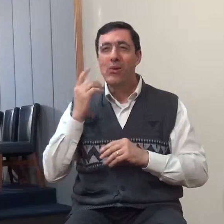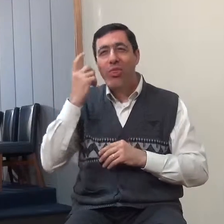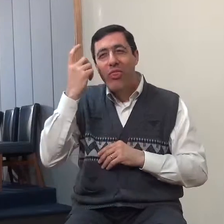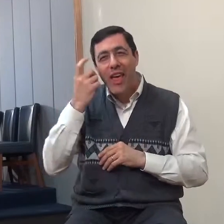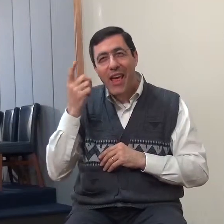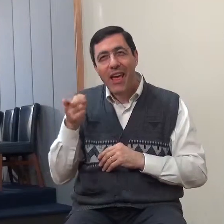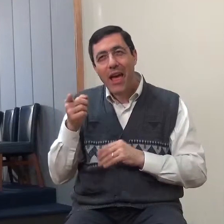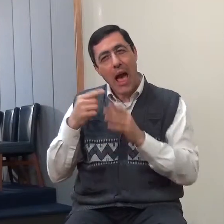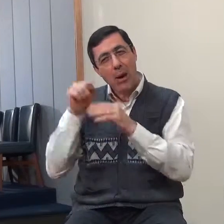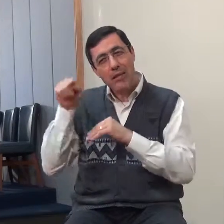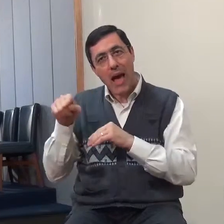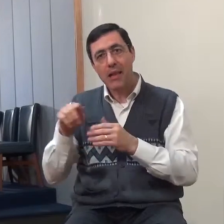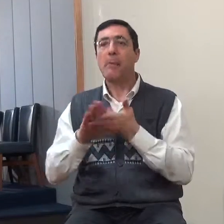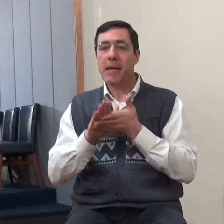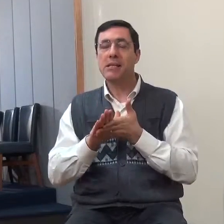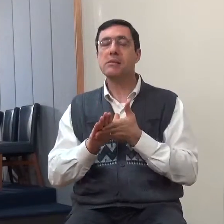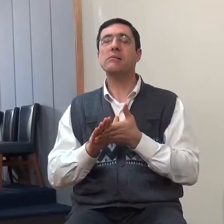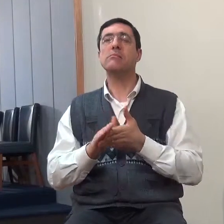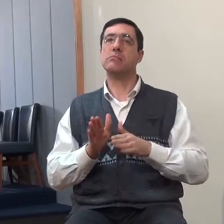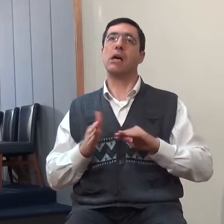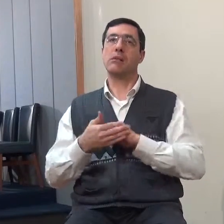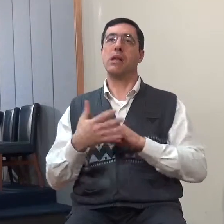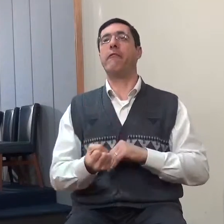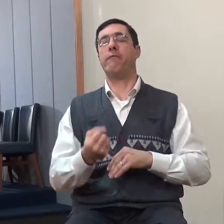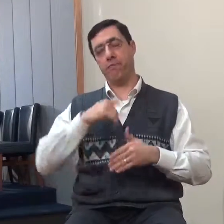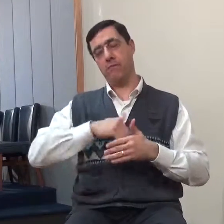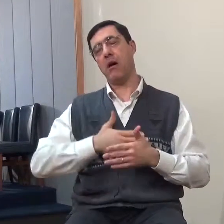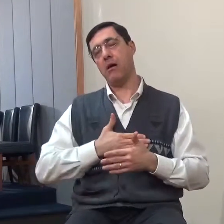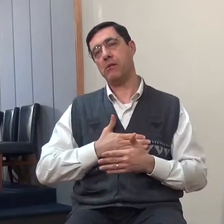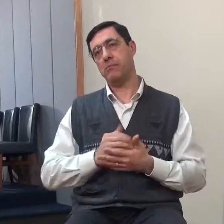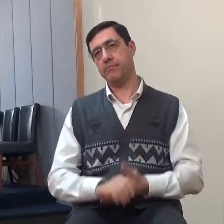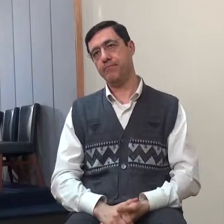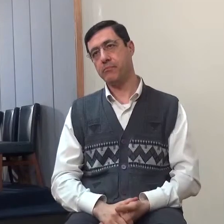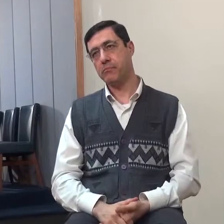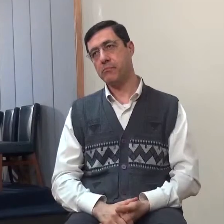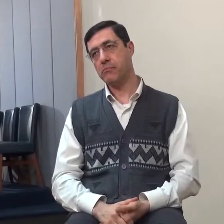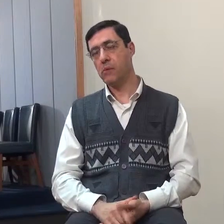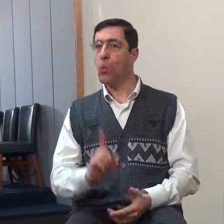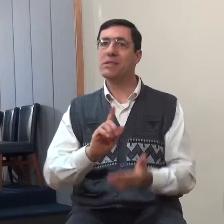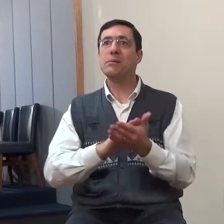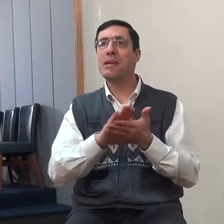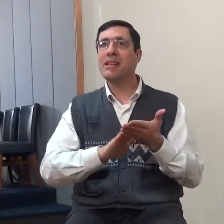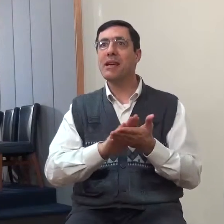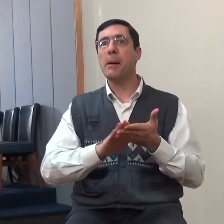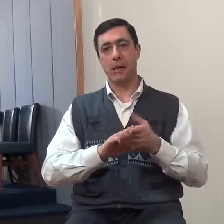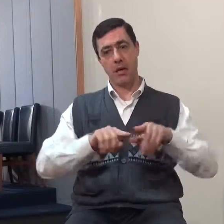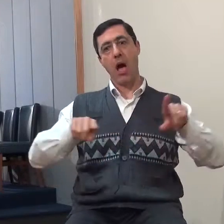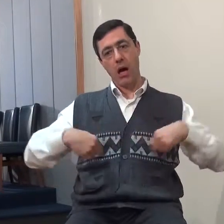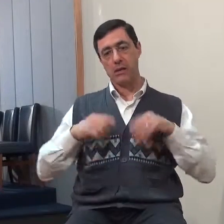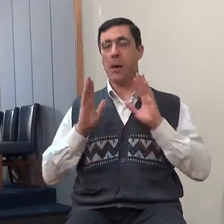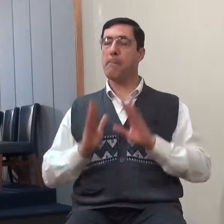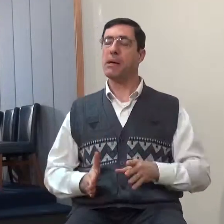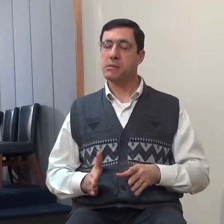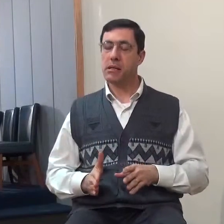Disposition first. You've got to be compassionate people, merciful people, genuine people, pure